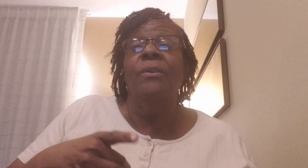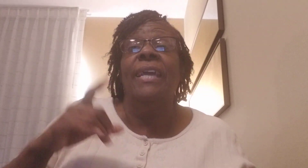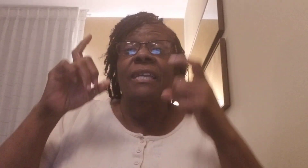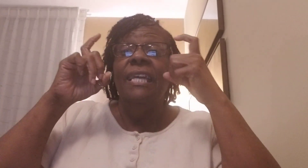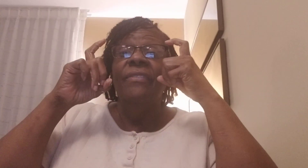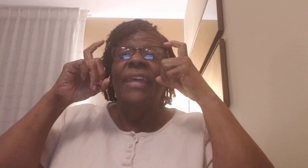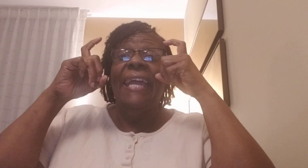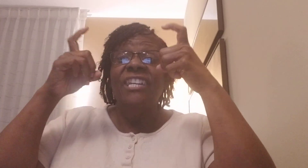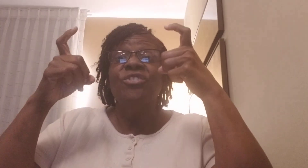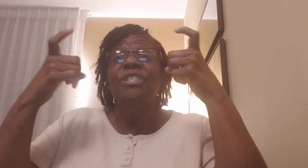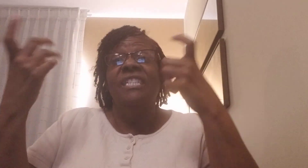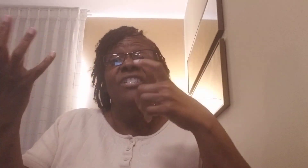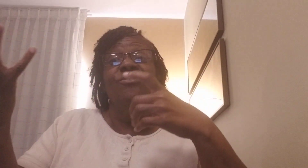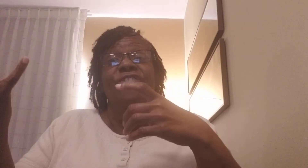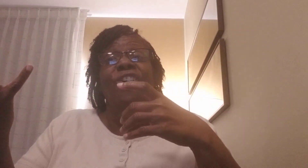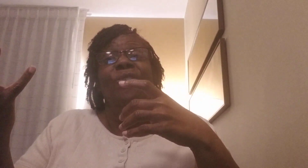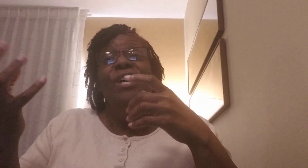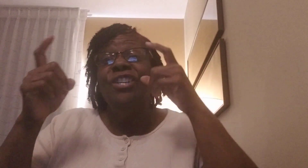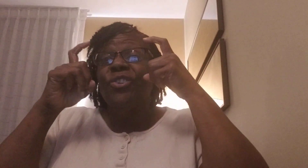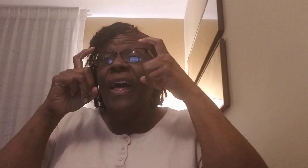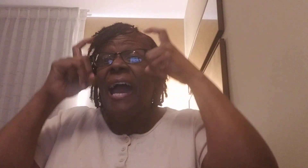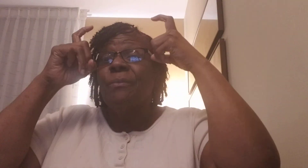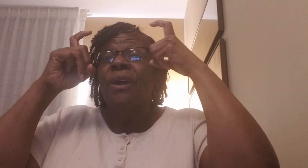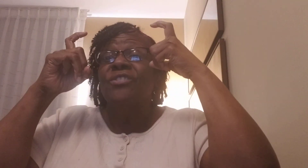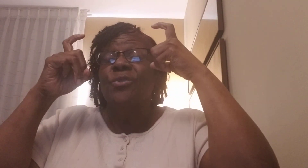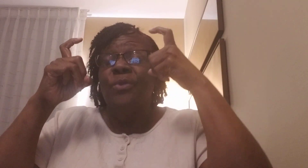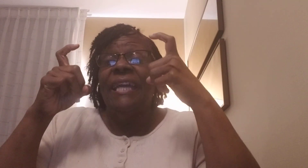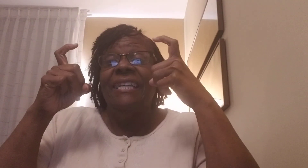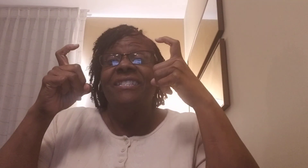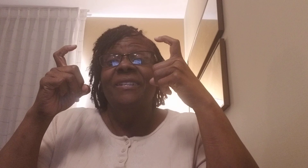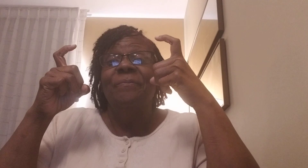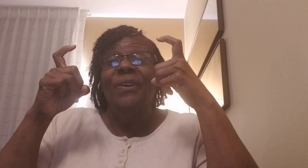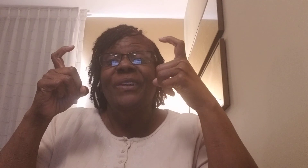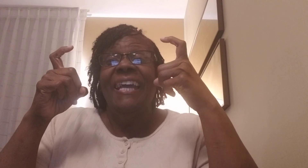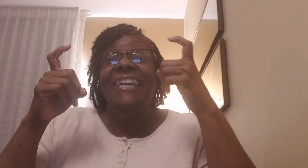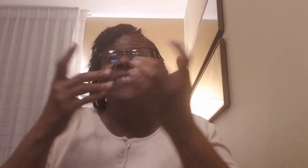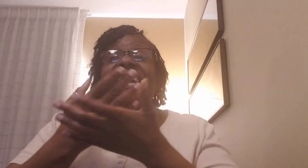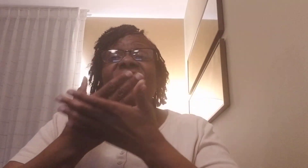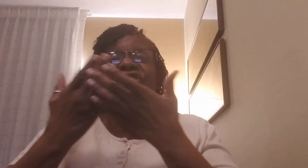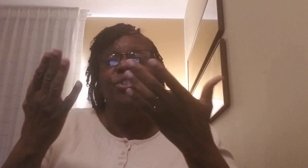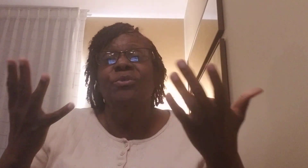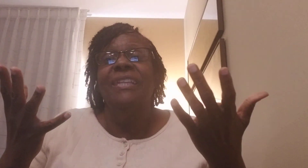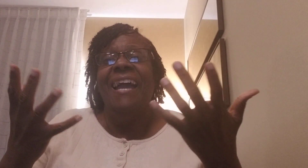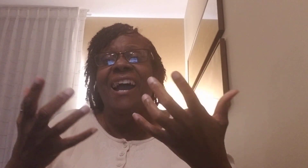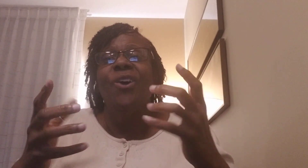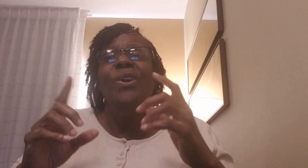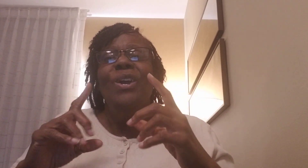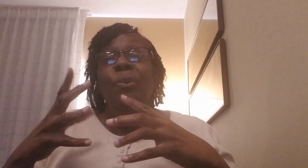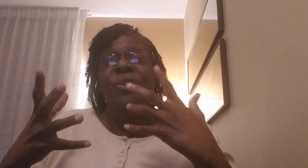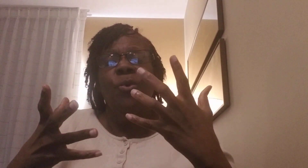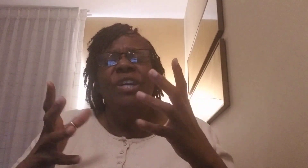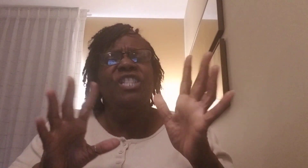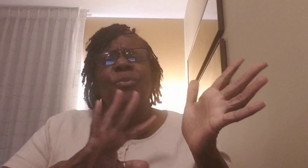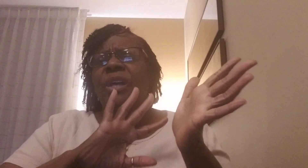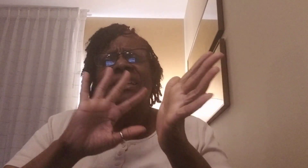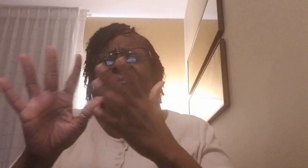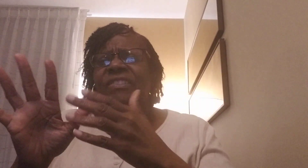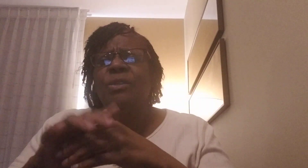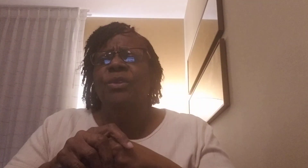Okay. The answer is yes or no. So the eyebrows are raised. Okay. And that's generally how with questions. And obviously we're going to